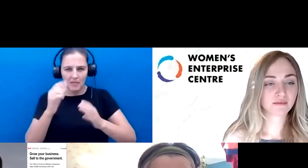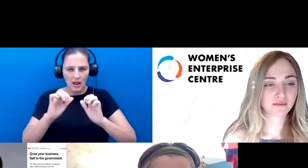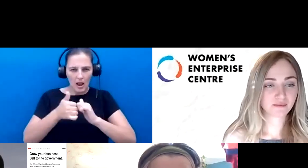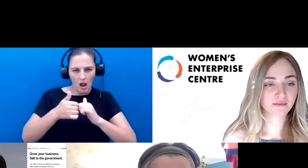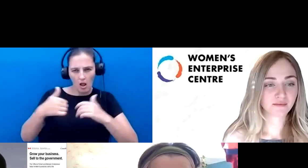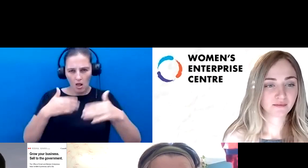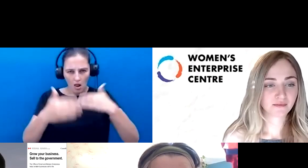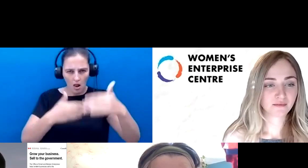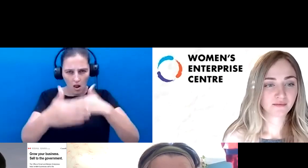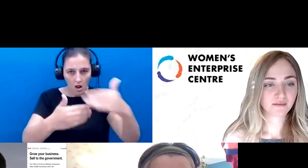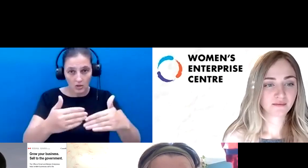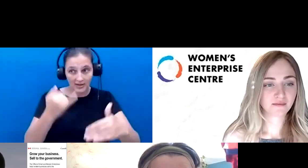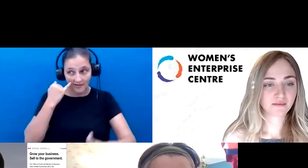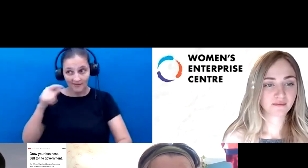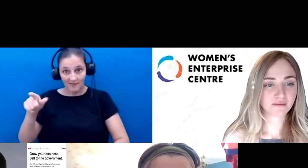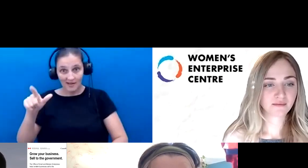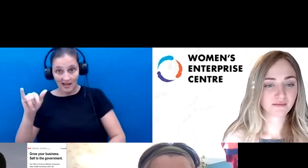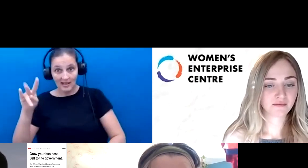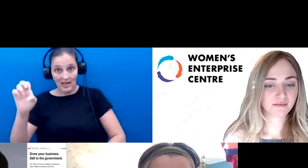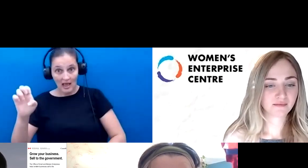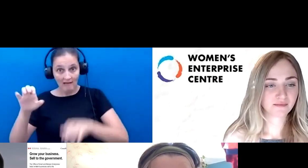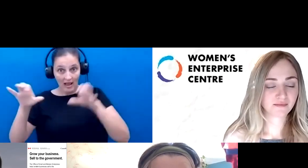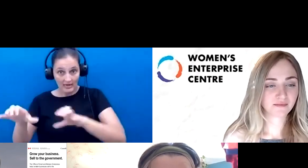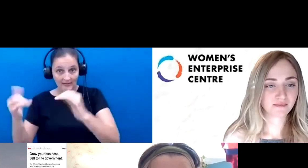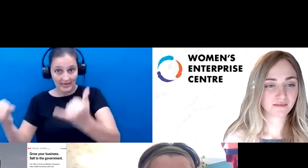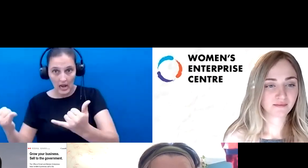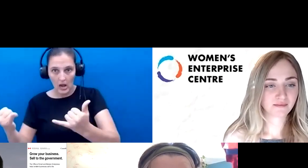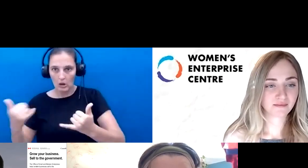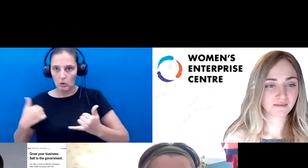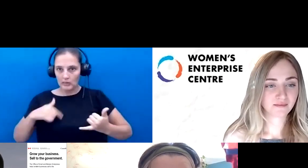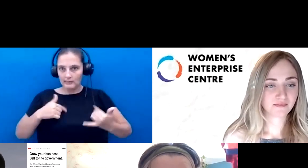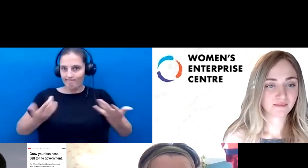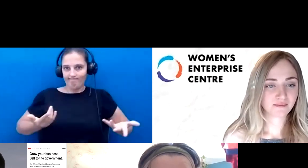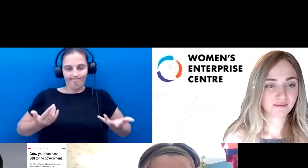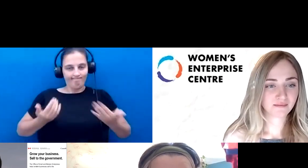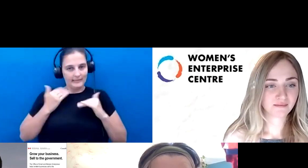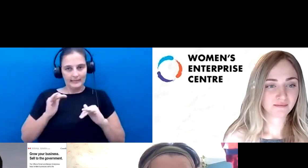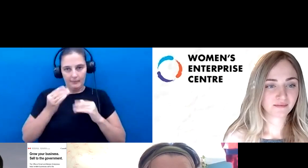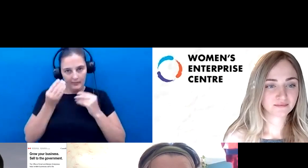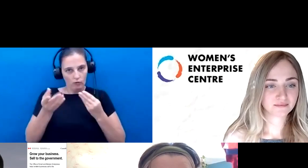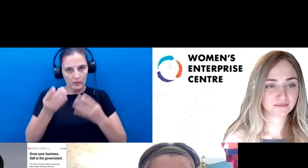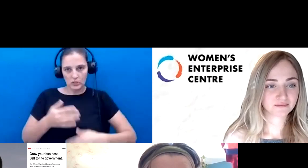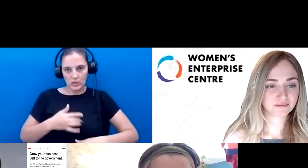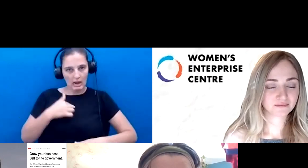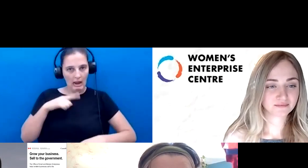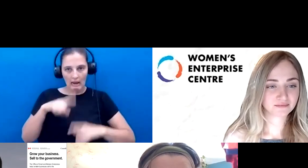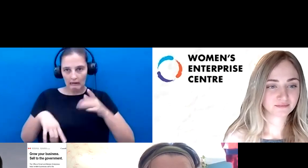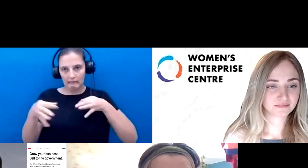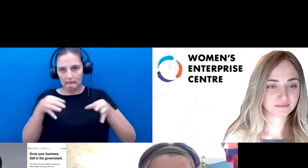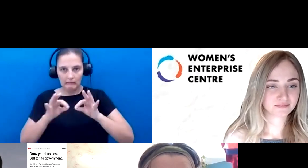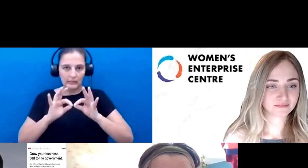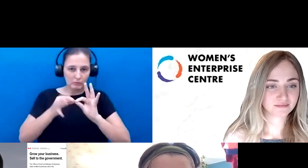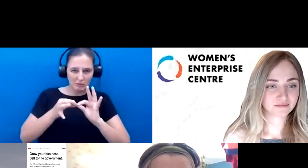But if there is a live tender that is on the street, we have no other information. We cannot provide interpretation